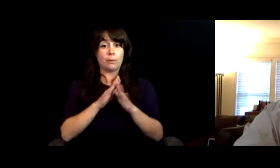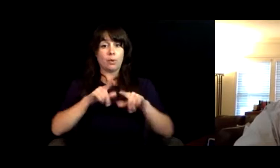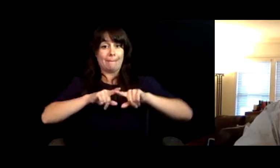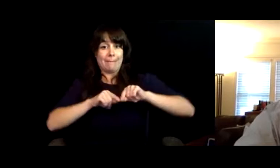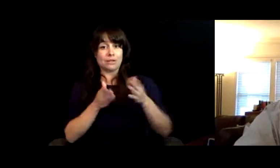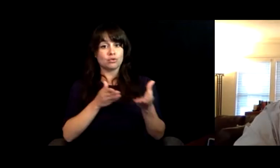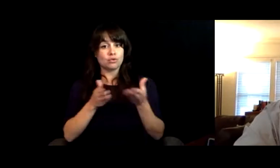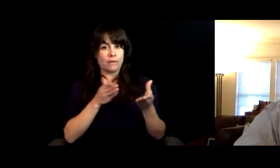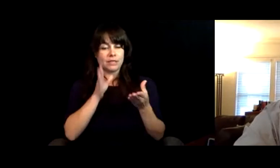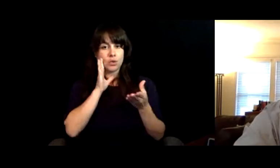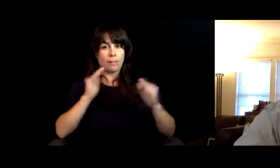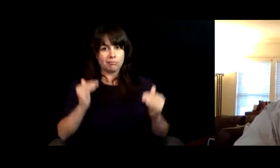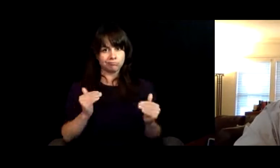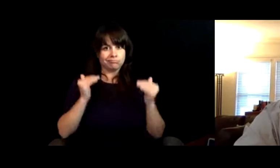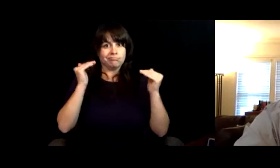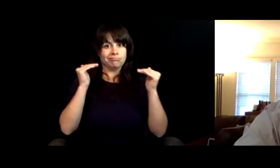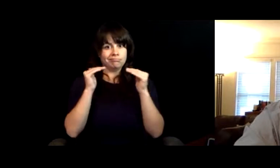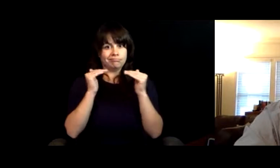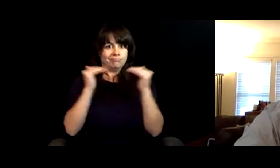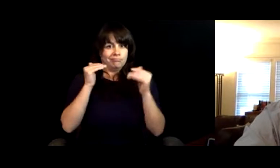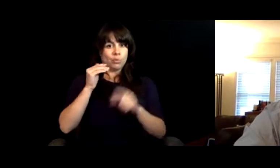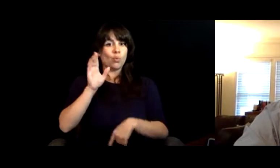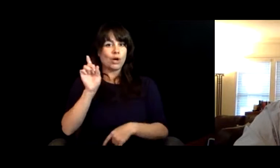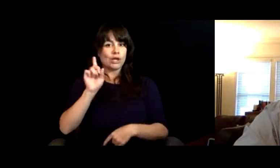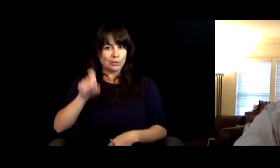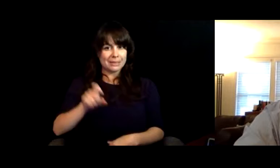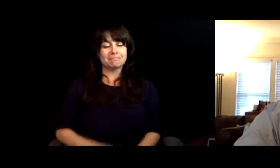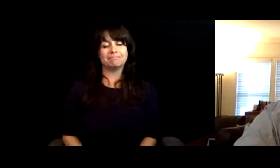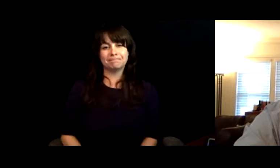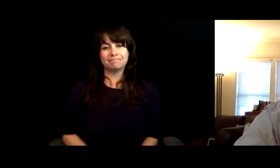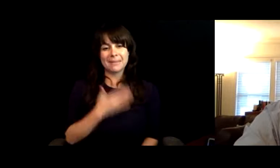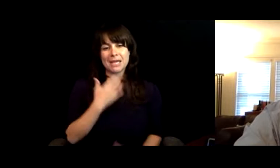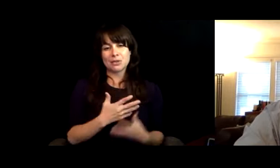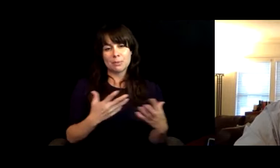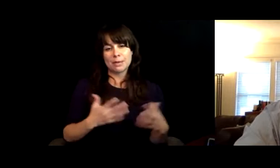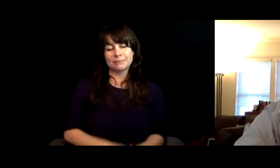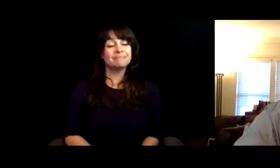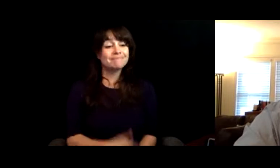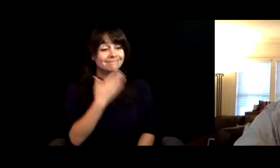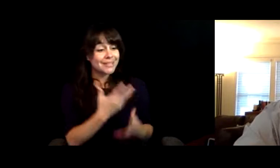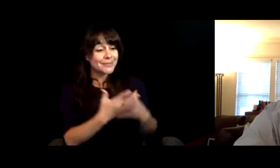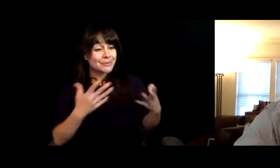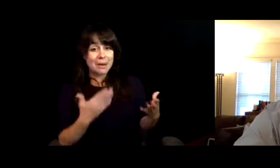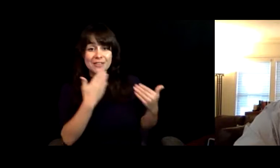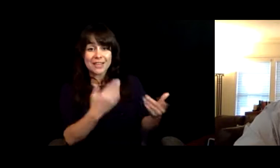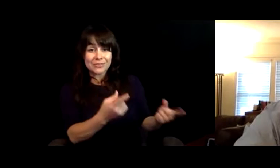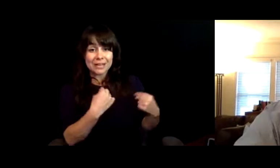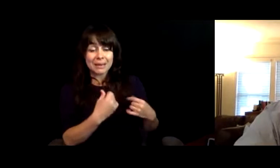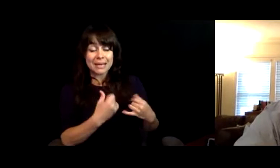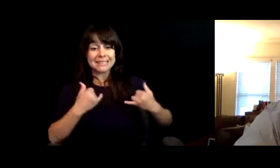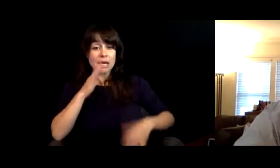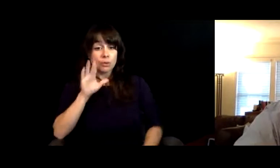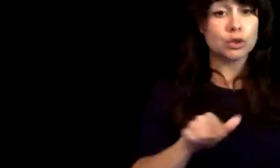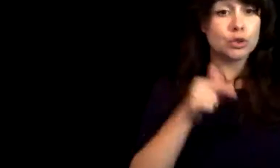be. Thank you so much. Thank you so much, and thank you for being here. Now we'll turn things over